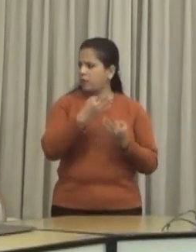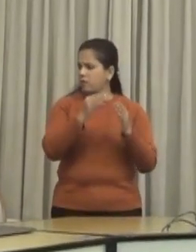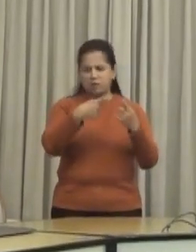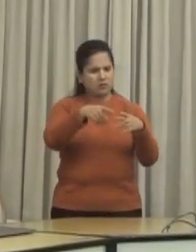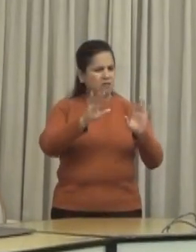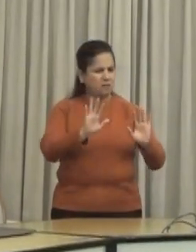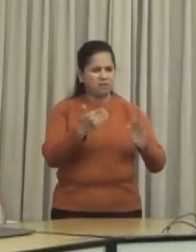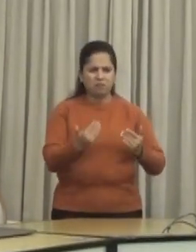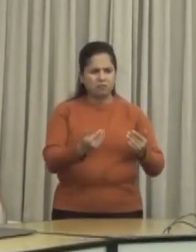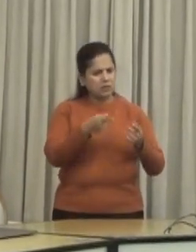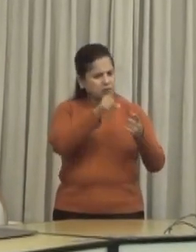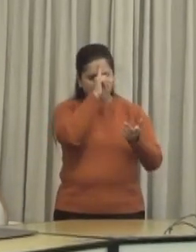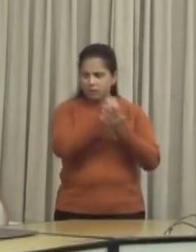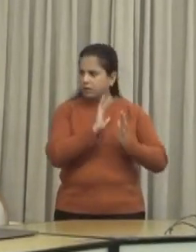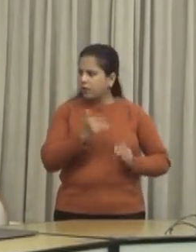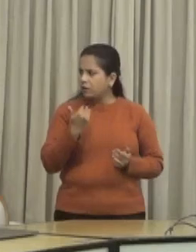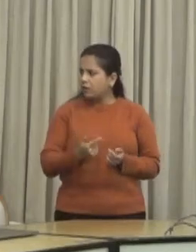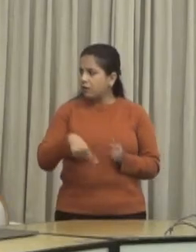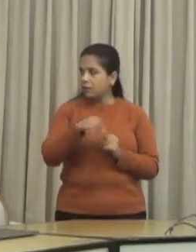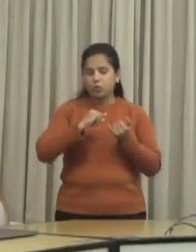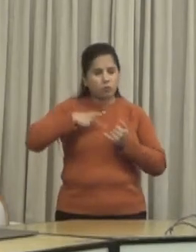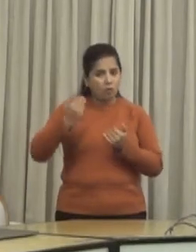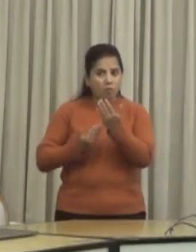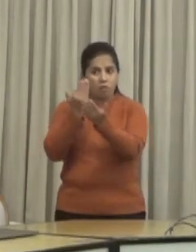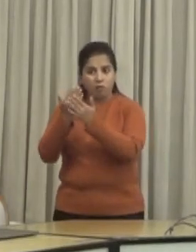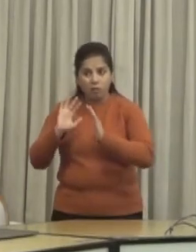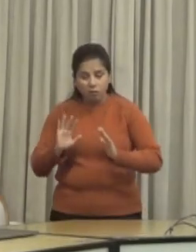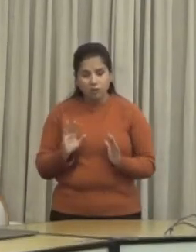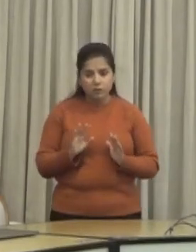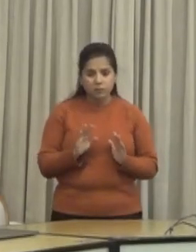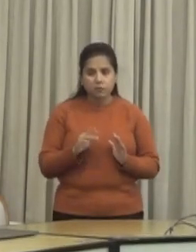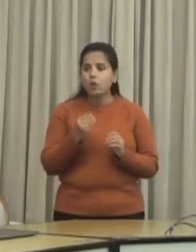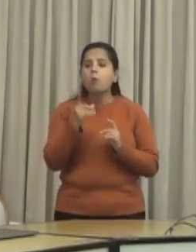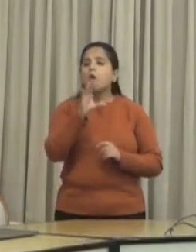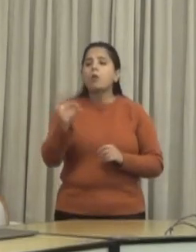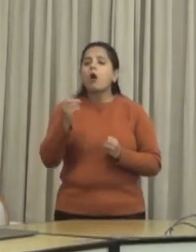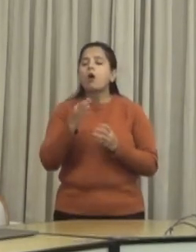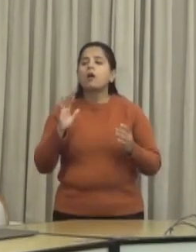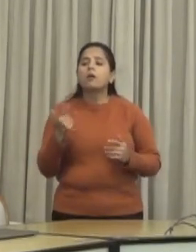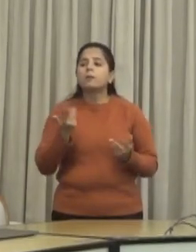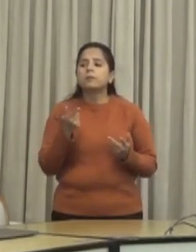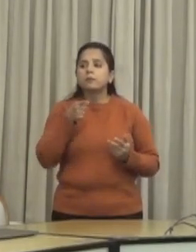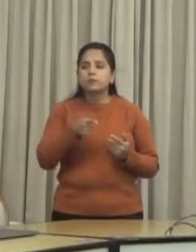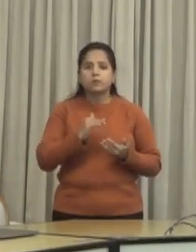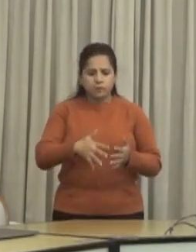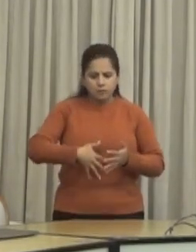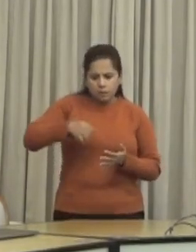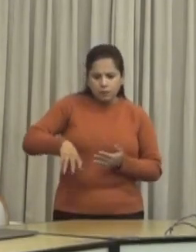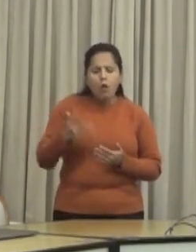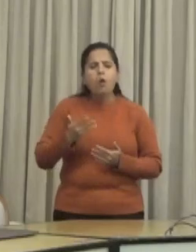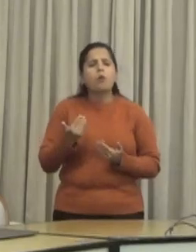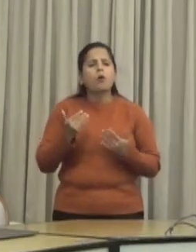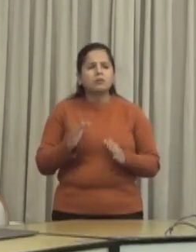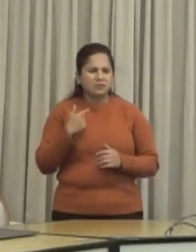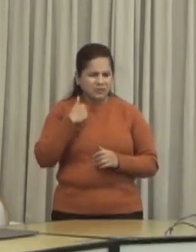this country to approach the Supreme Court. Up to how many weeks an abortion can take place. I